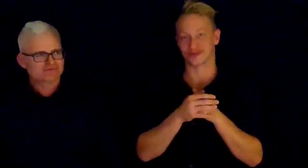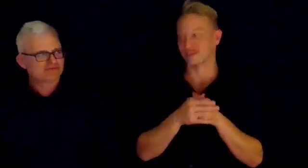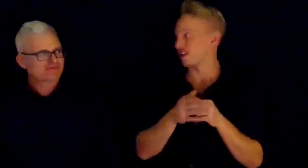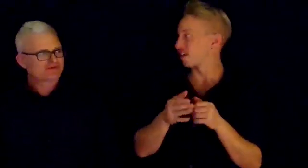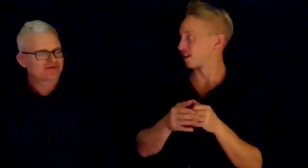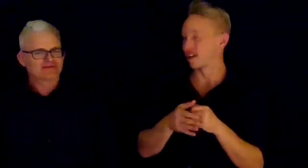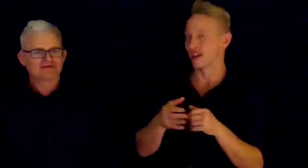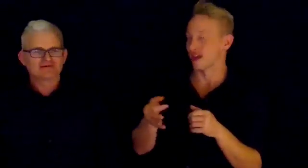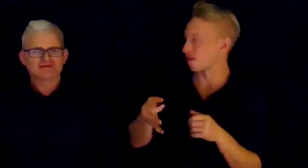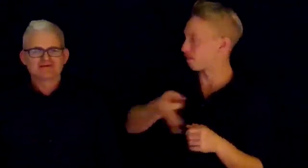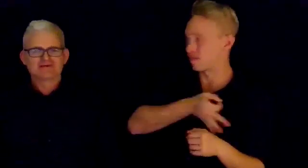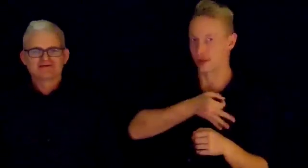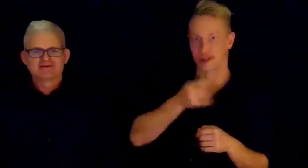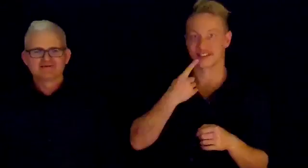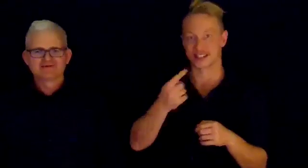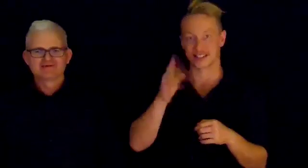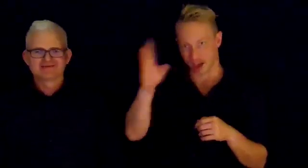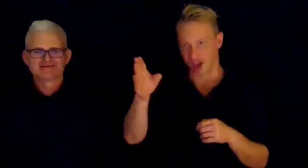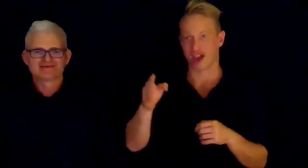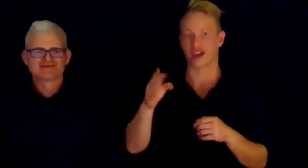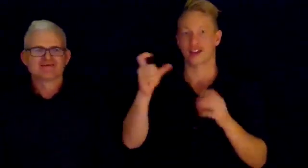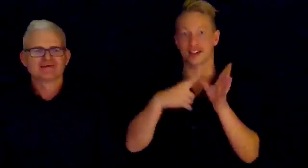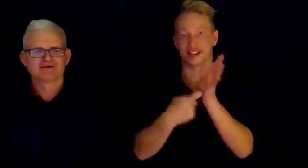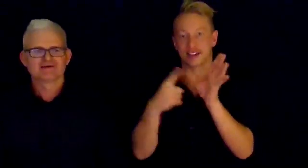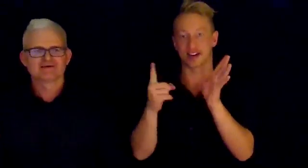Hi, says Paula. Hi, says Carol.